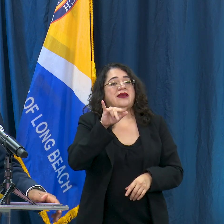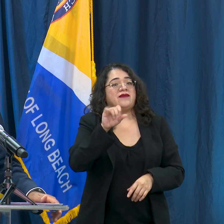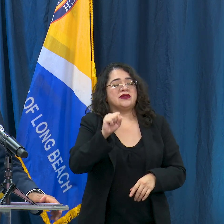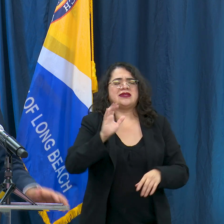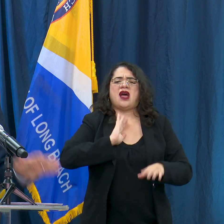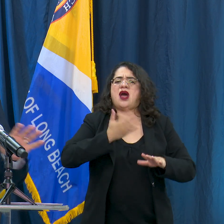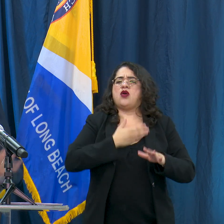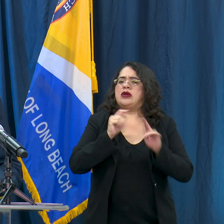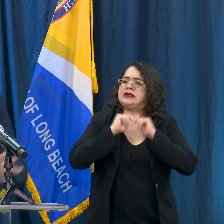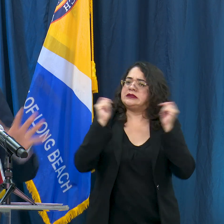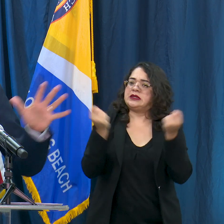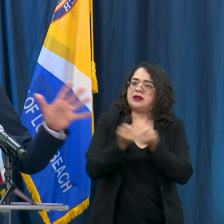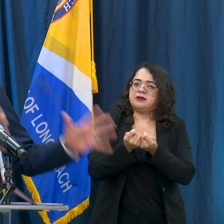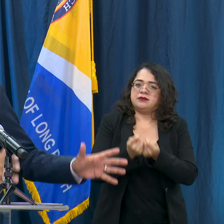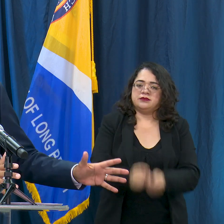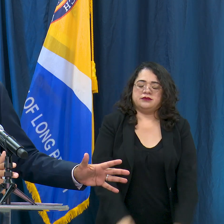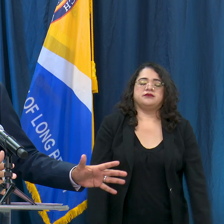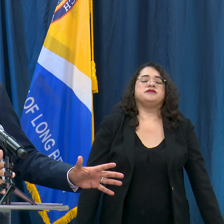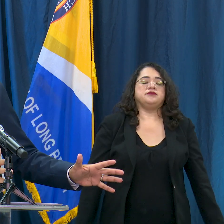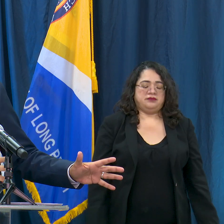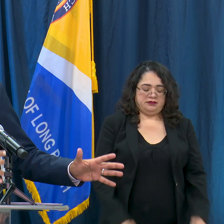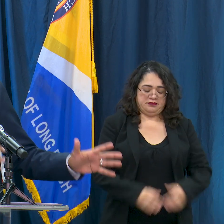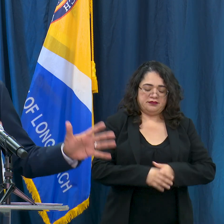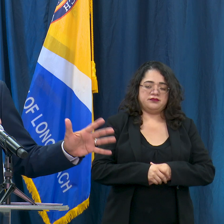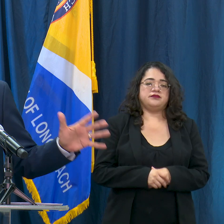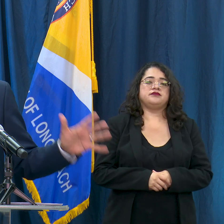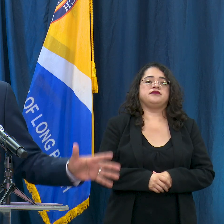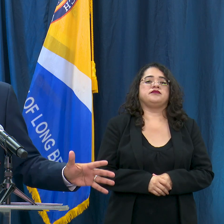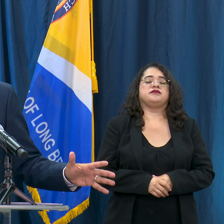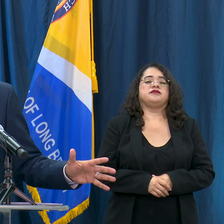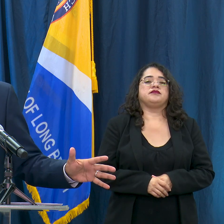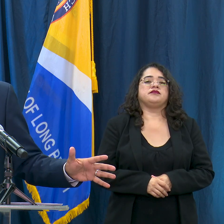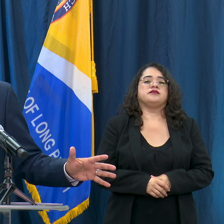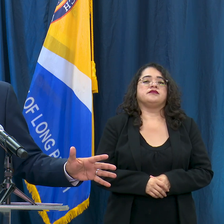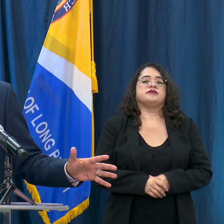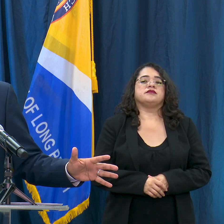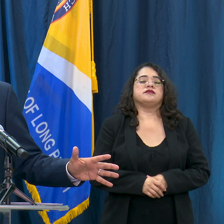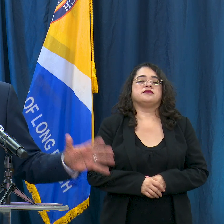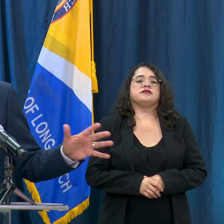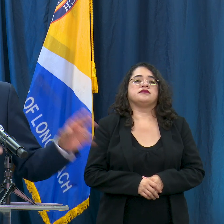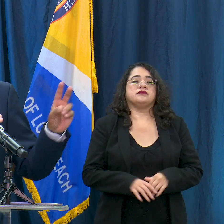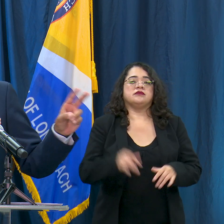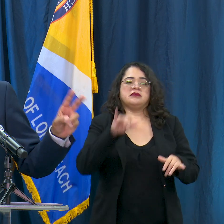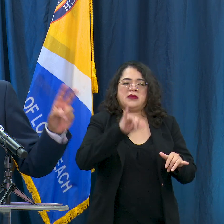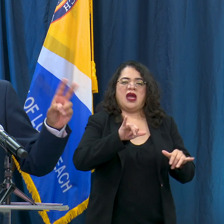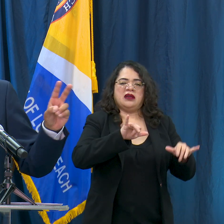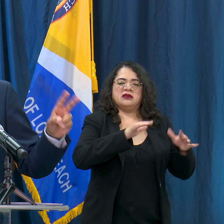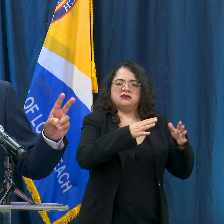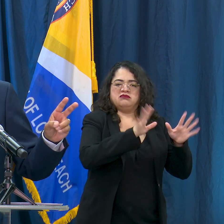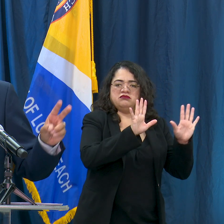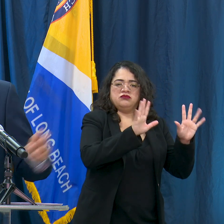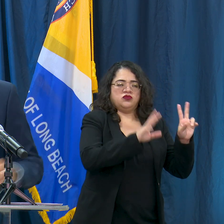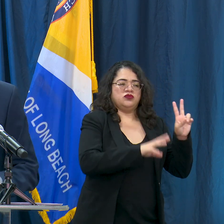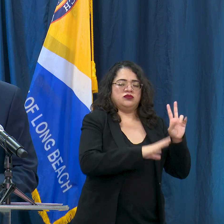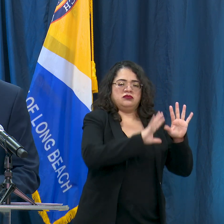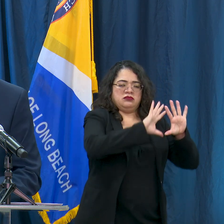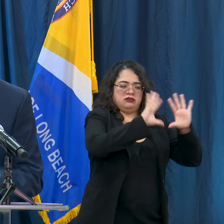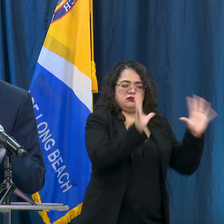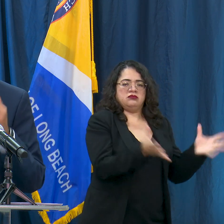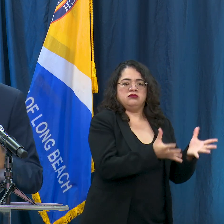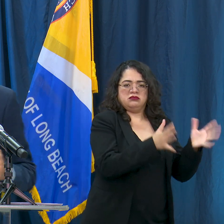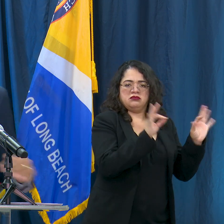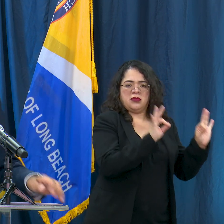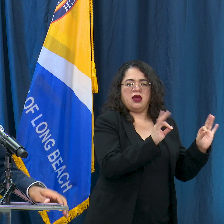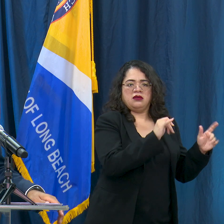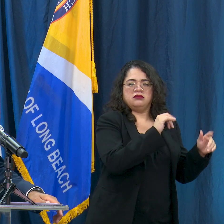team. Separate of those, which are those two are allowed by the state, there's